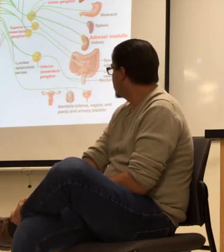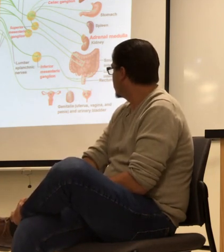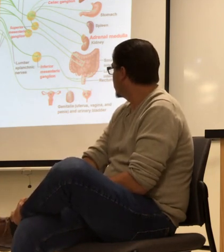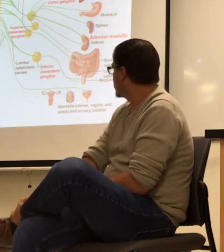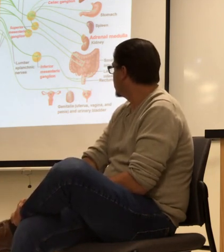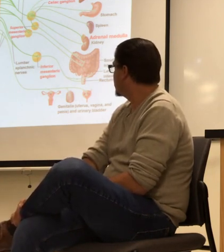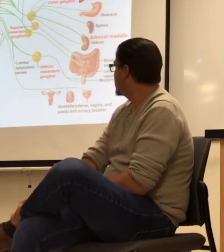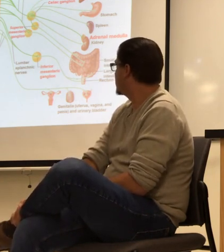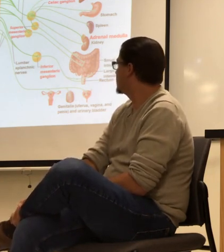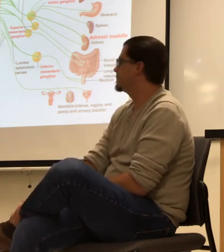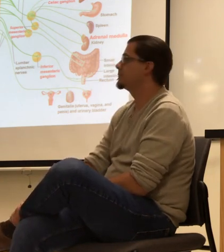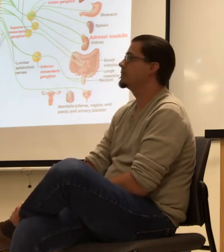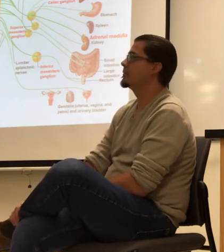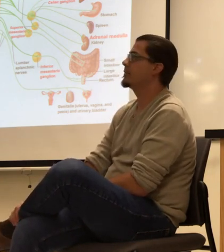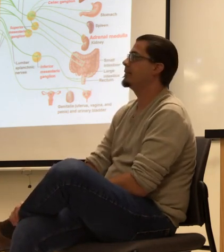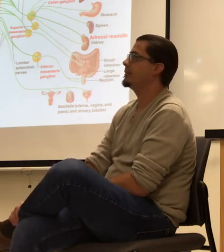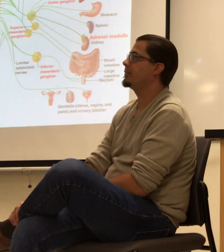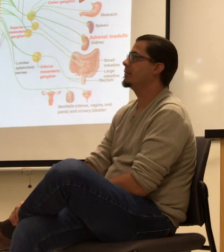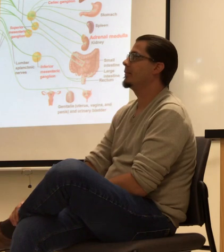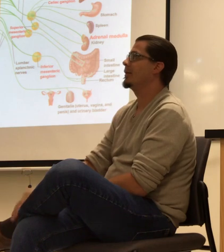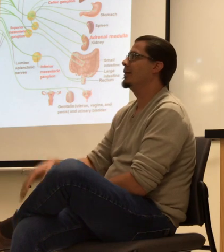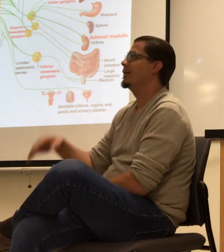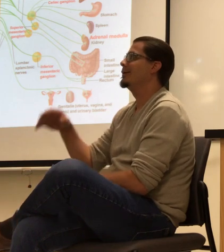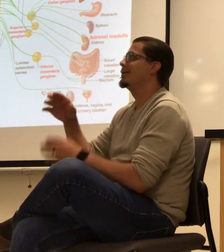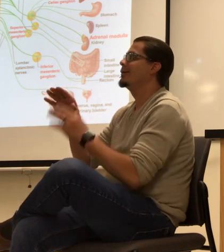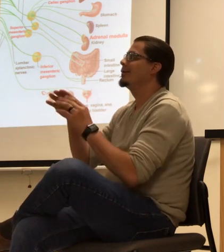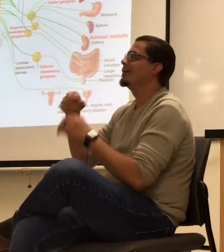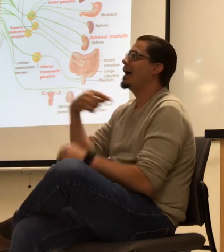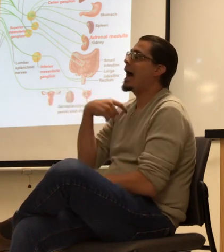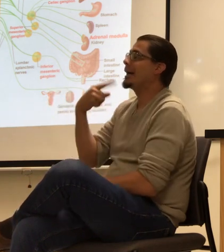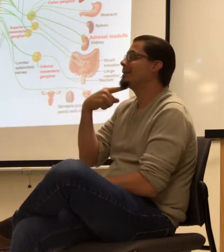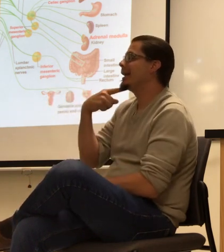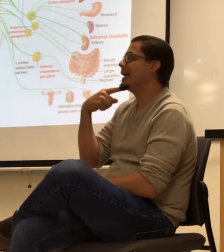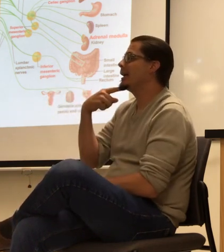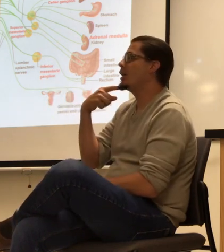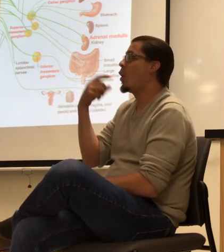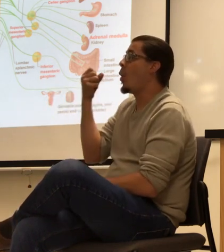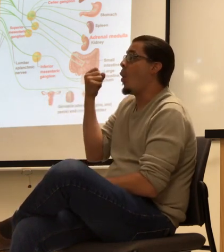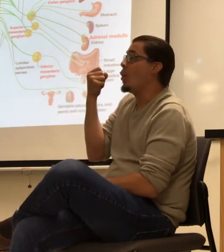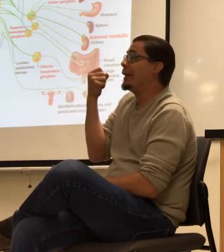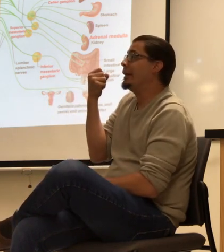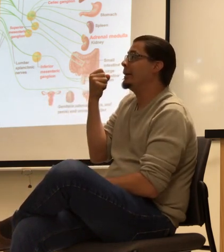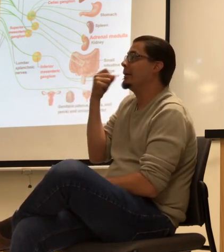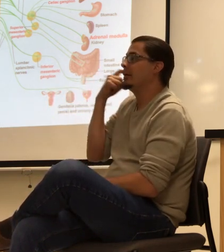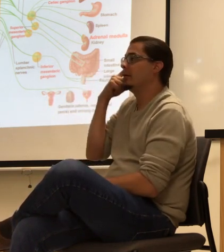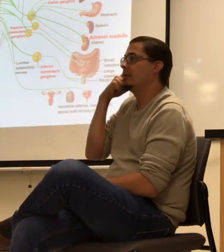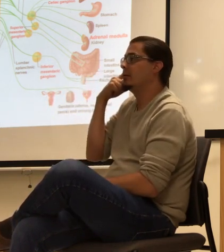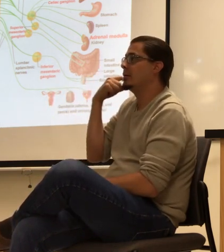I put air quotes. I say hold it in. Books usually say storage reflexes.